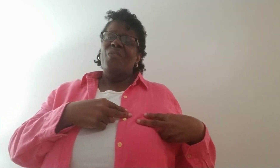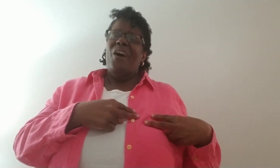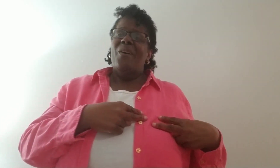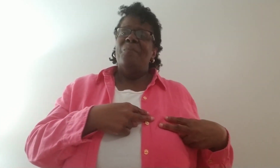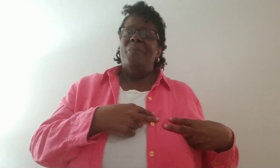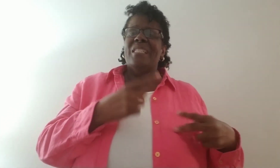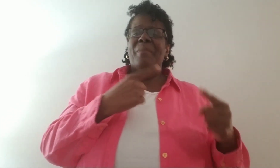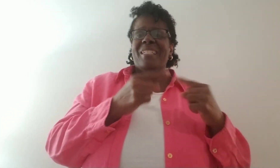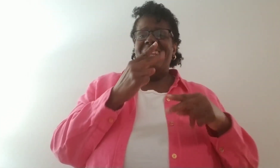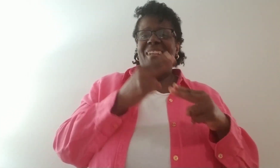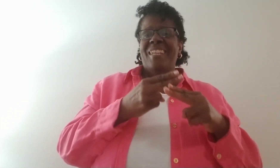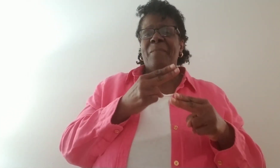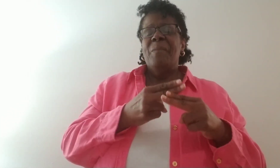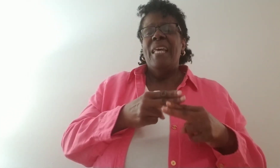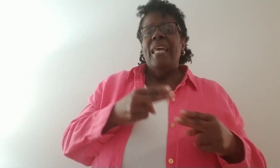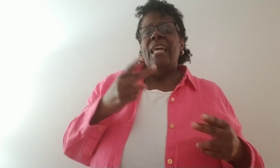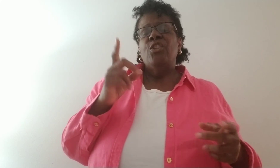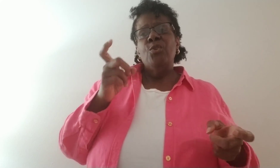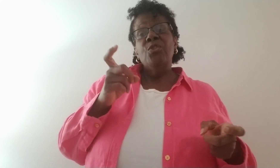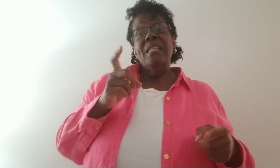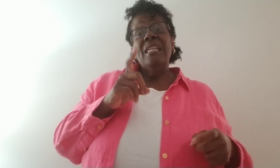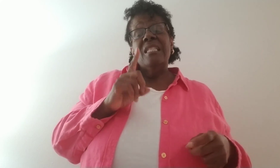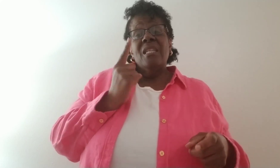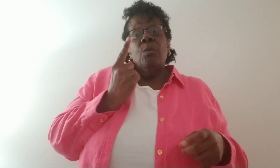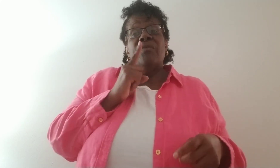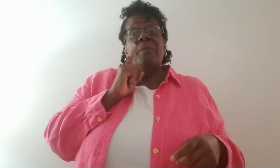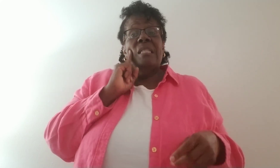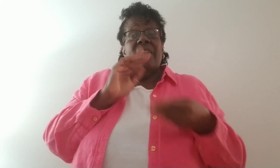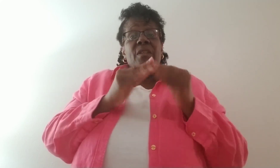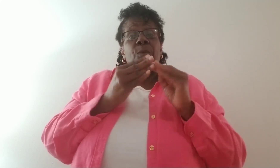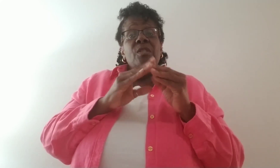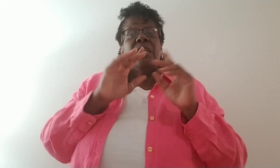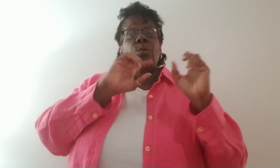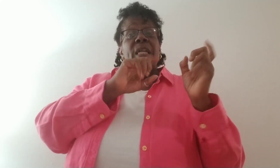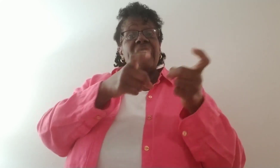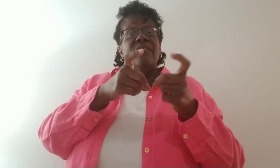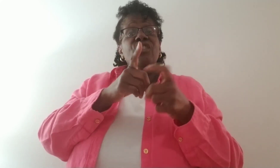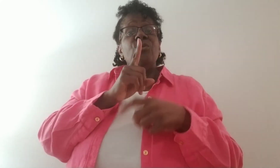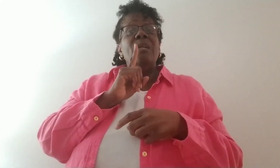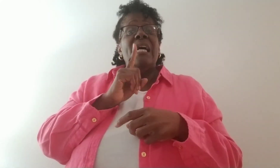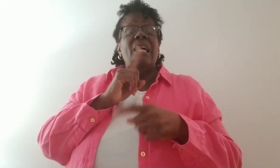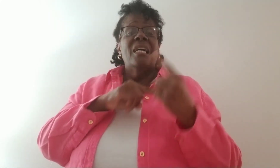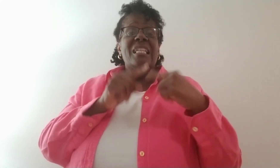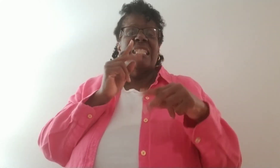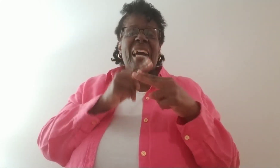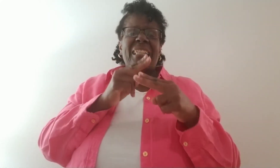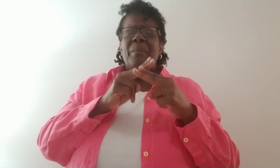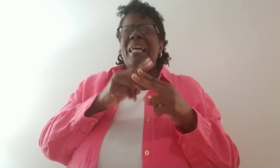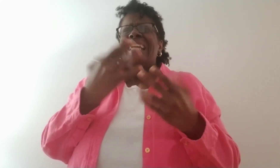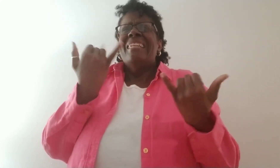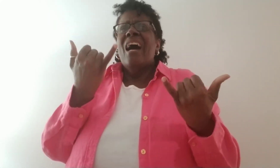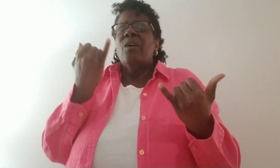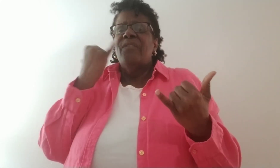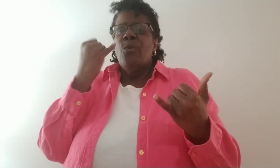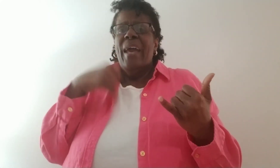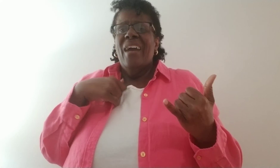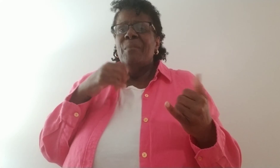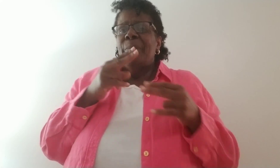heart. That's my sign name. And usually someone from the deaf community will give you a sign name. Now, if you have maybe a